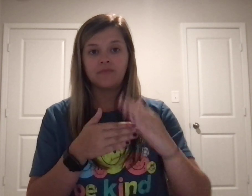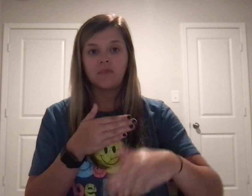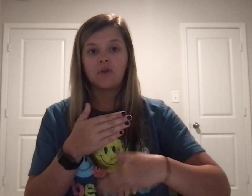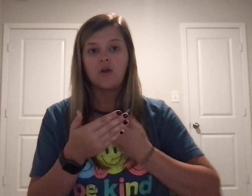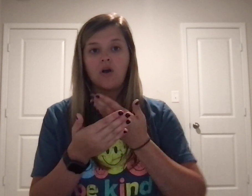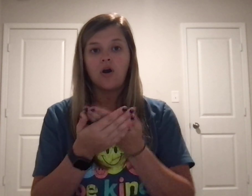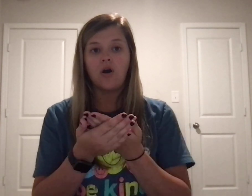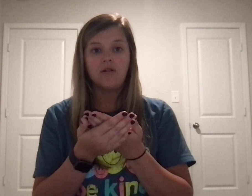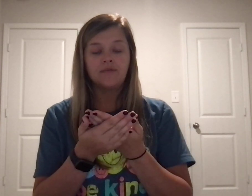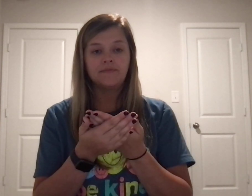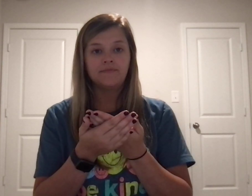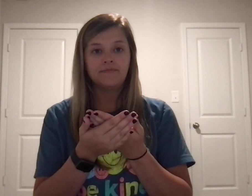All.